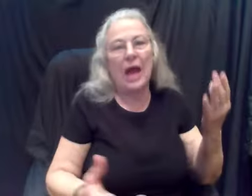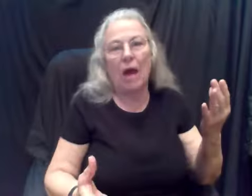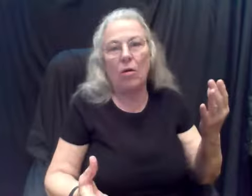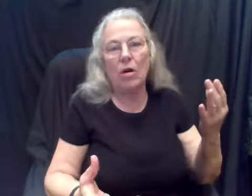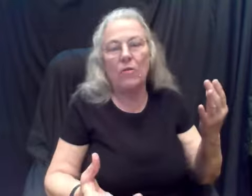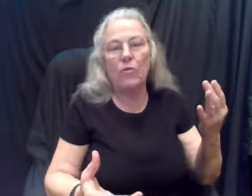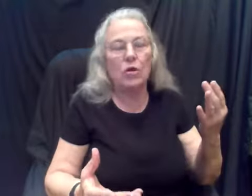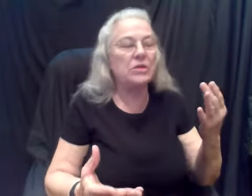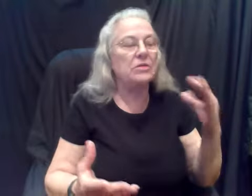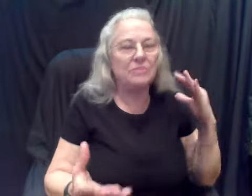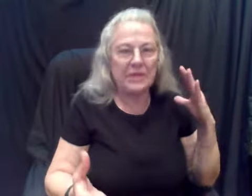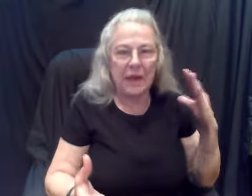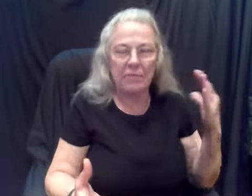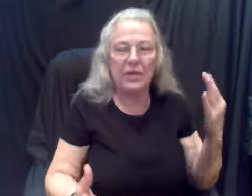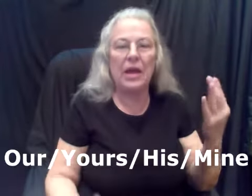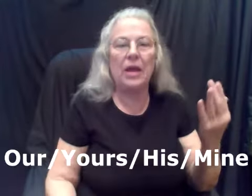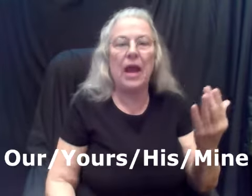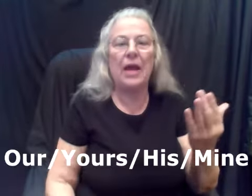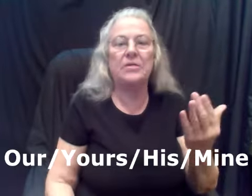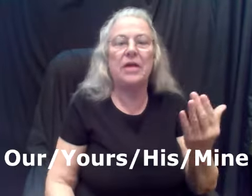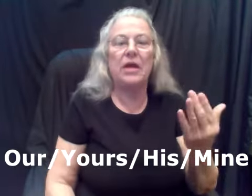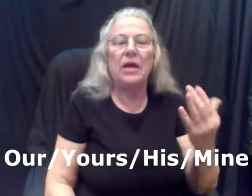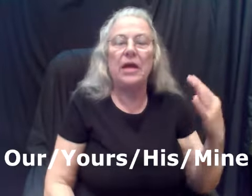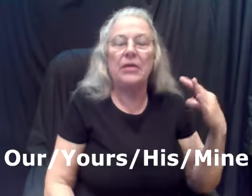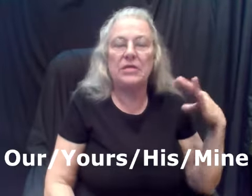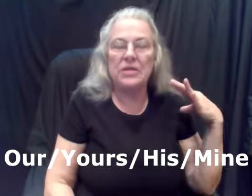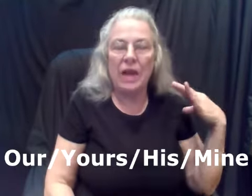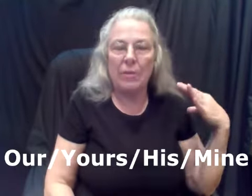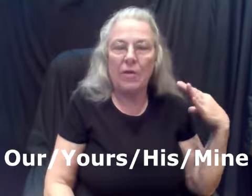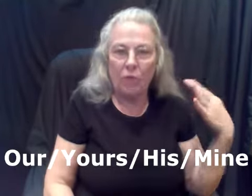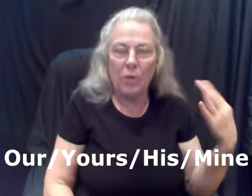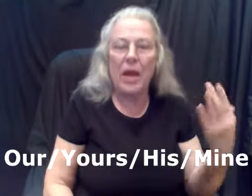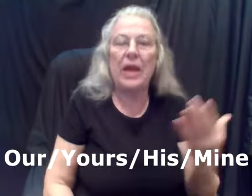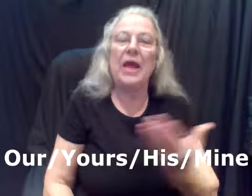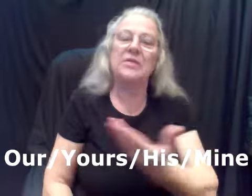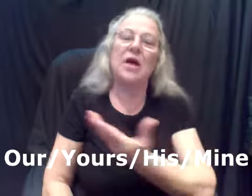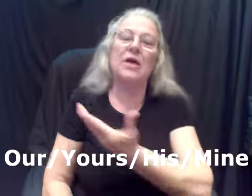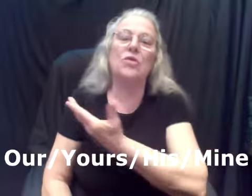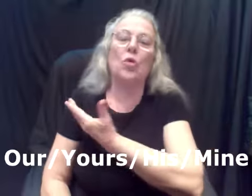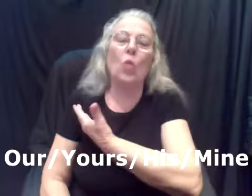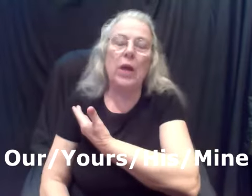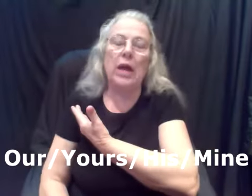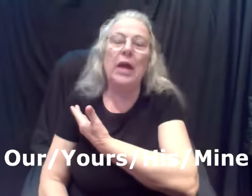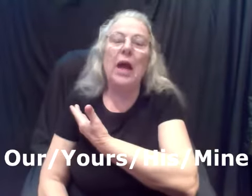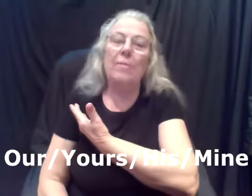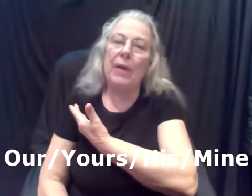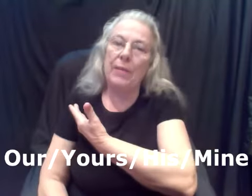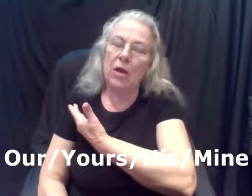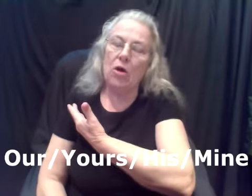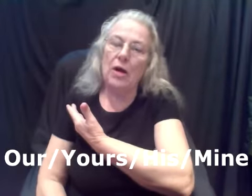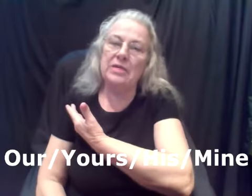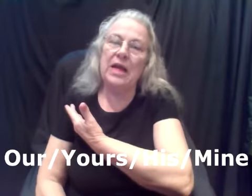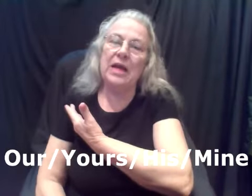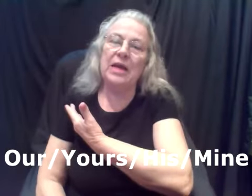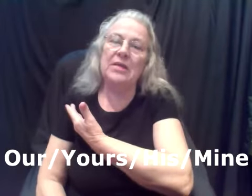Our, of course, same thing as in the same format as us or we, but because it is